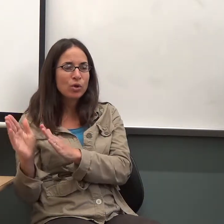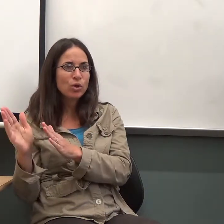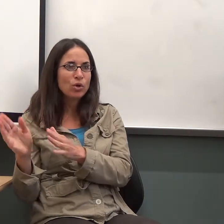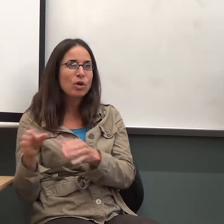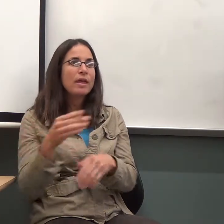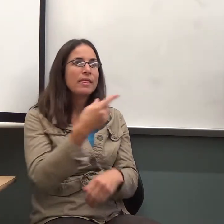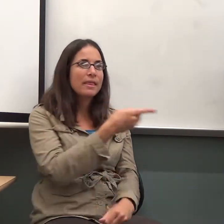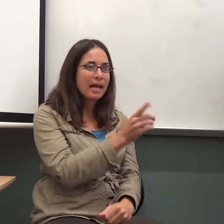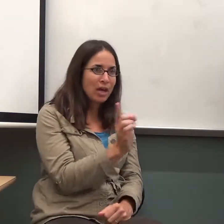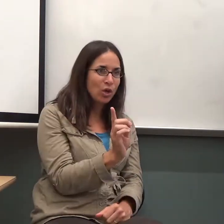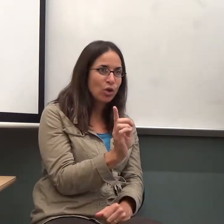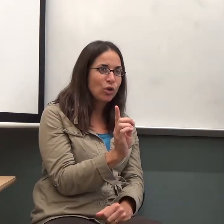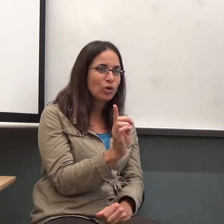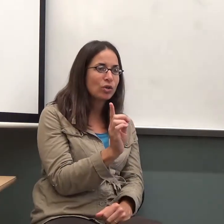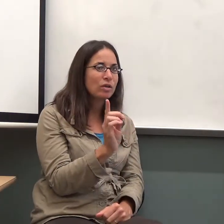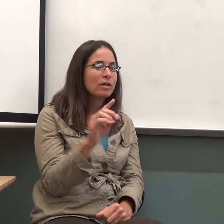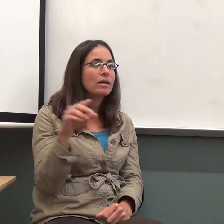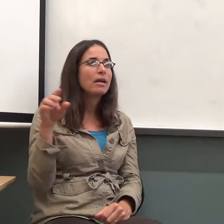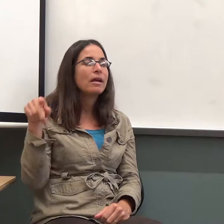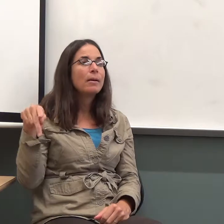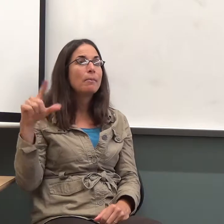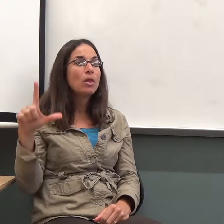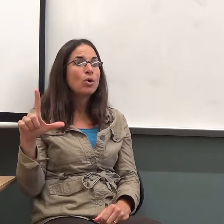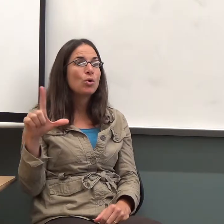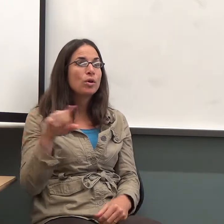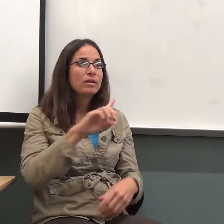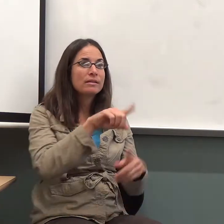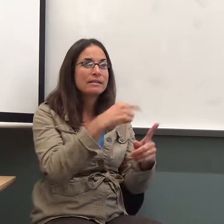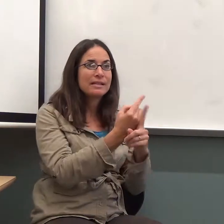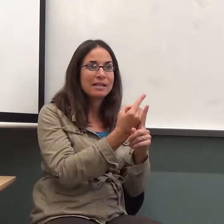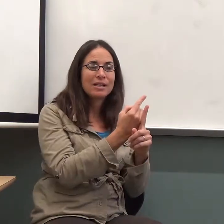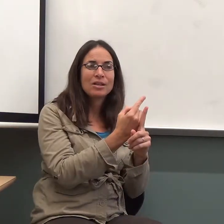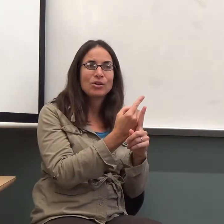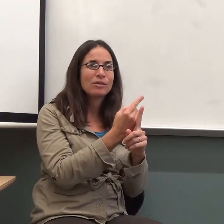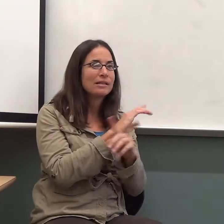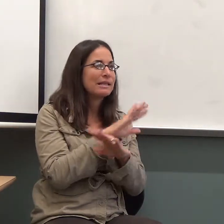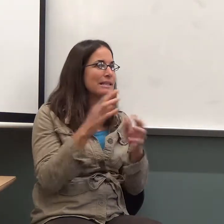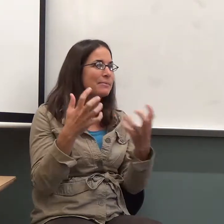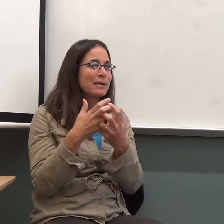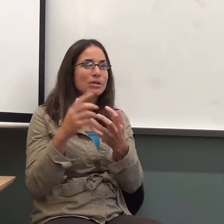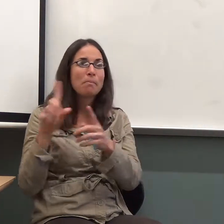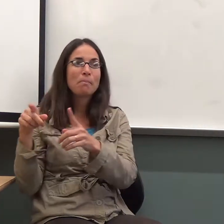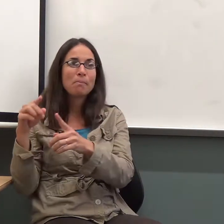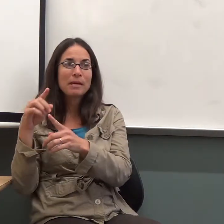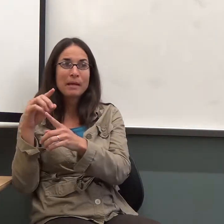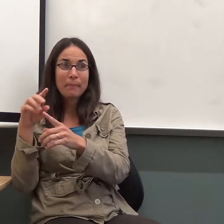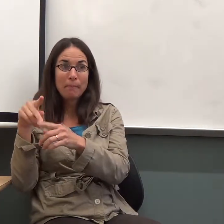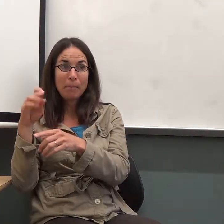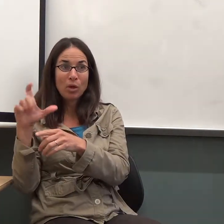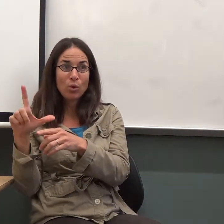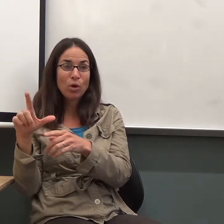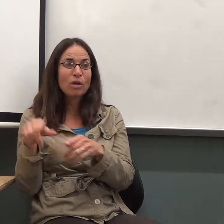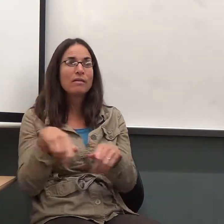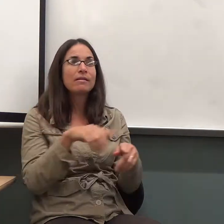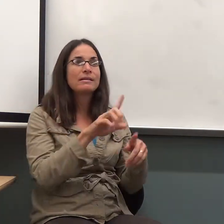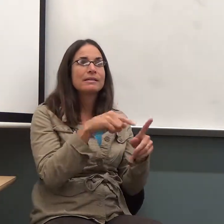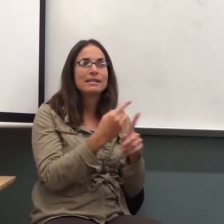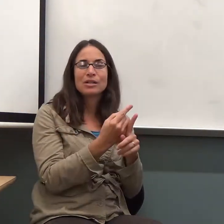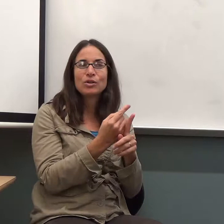plural, And it's in- and this is a singular. That doesn't match, does it? no. No, that doesn't match. So it has to